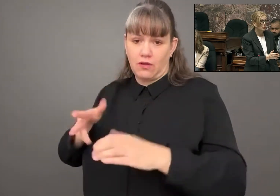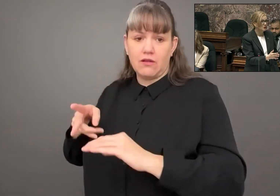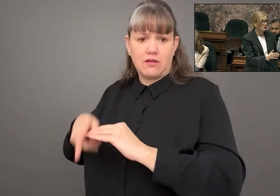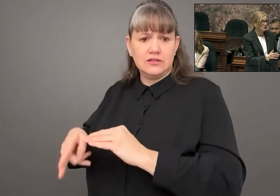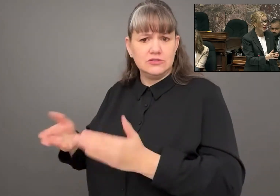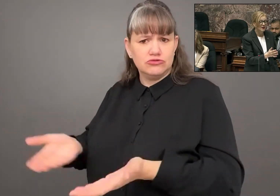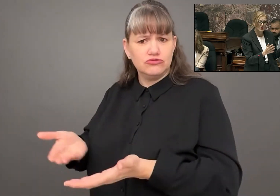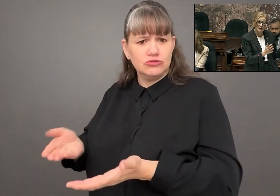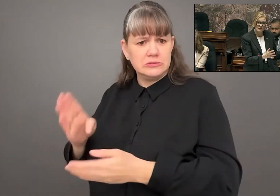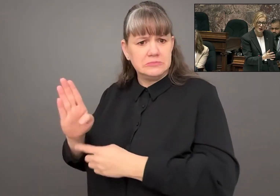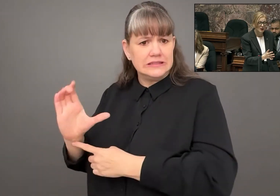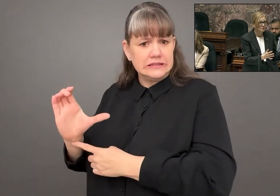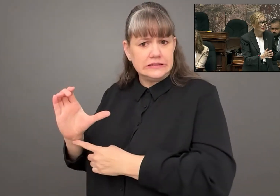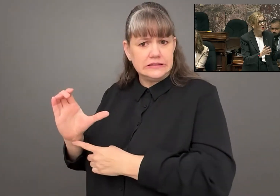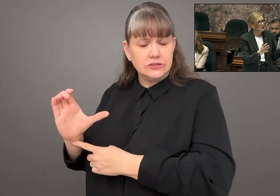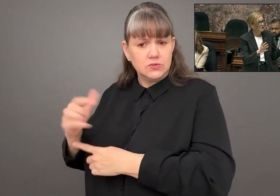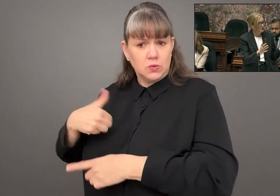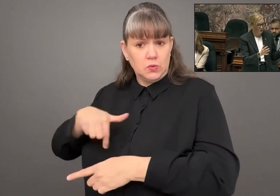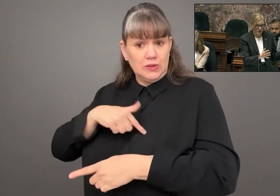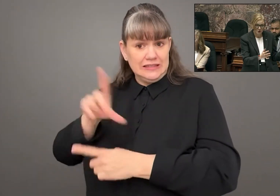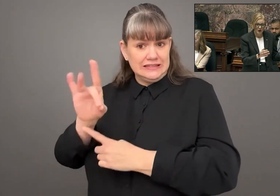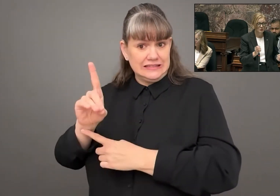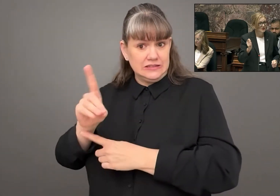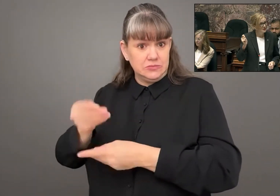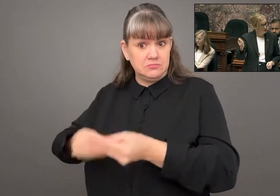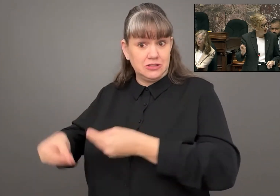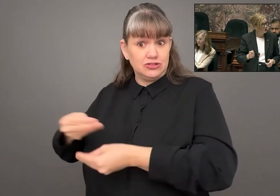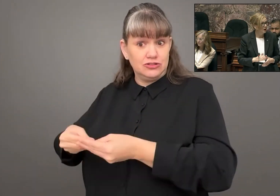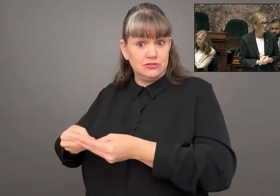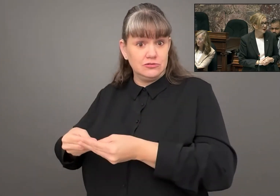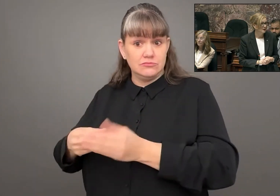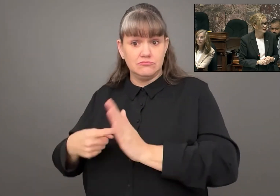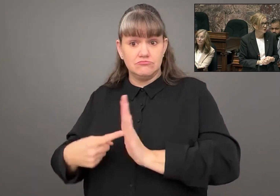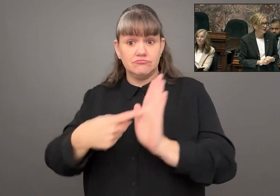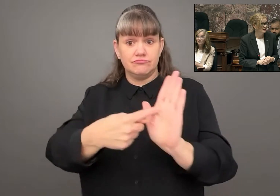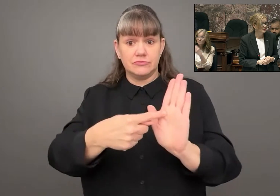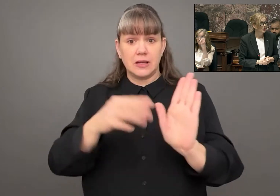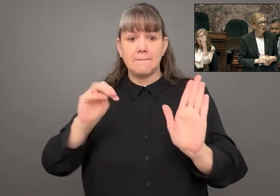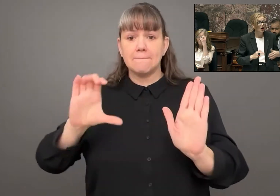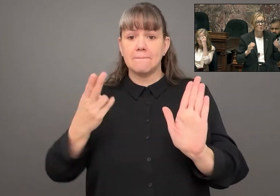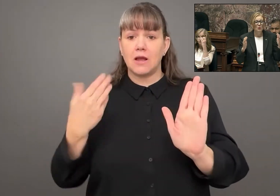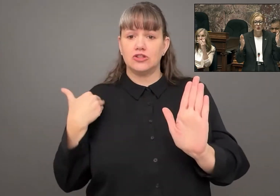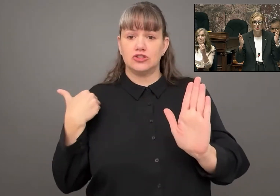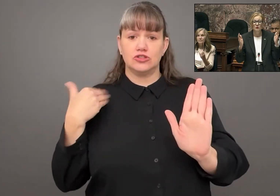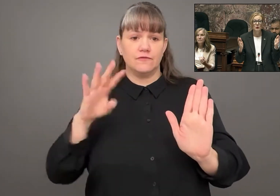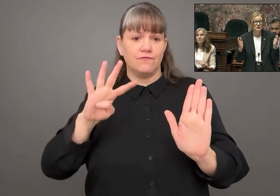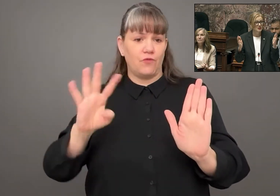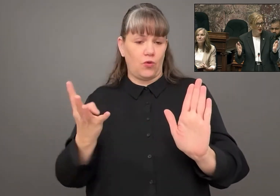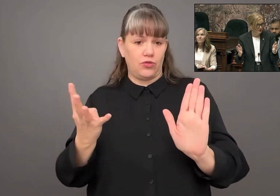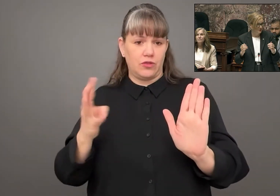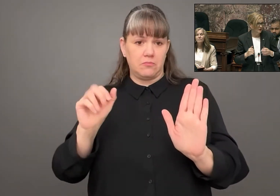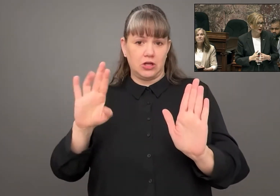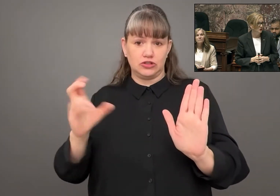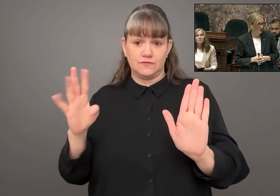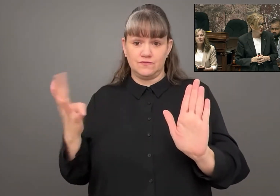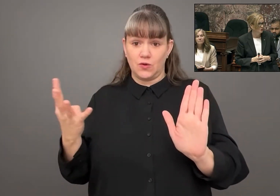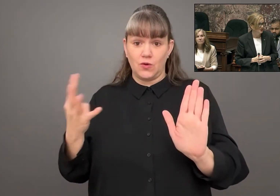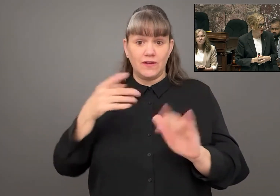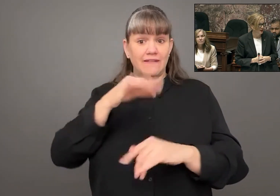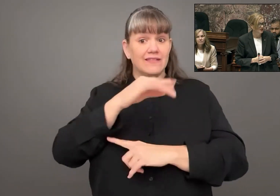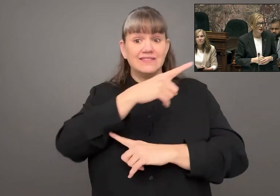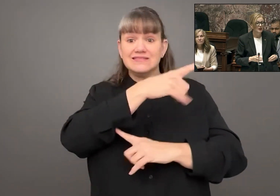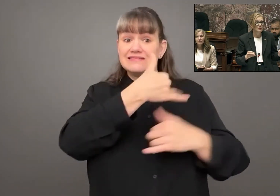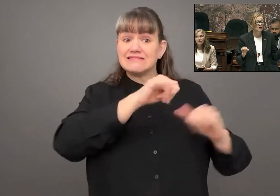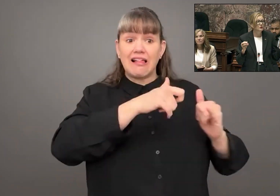March 4th. At that time, the federal government still had the carbon tax in place. On March 14th, that change